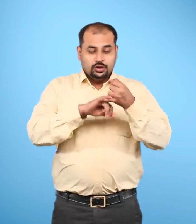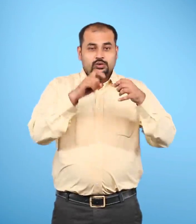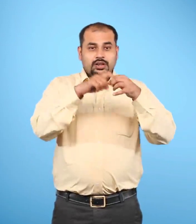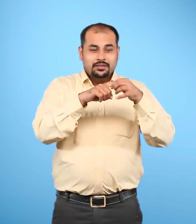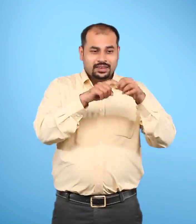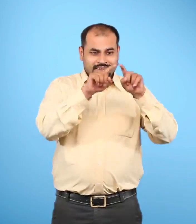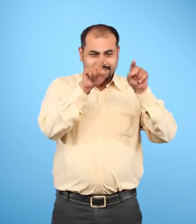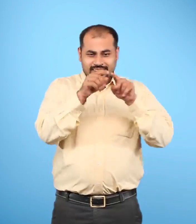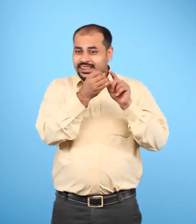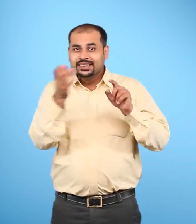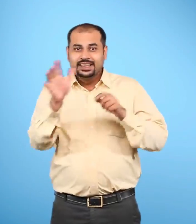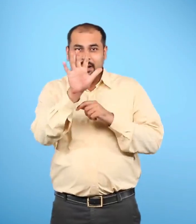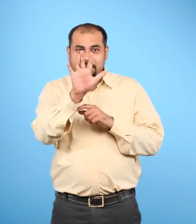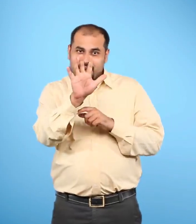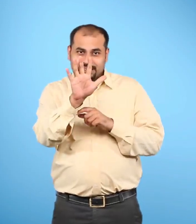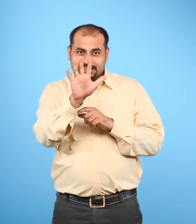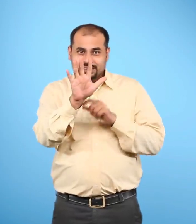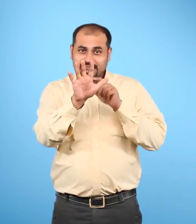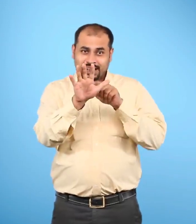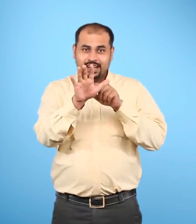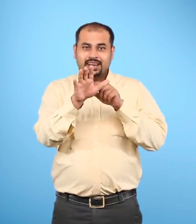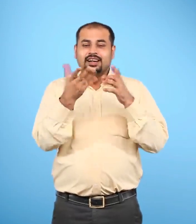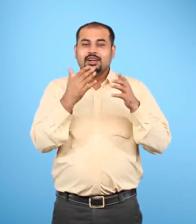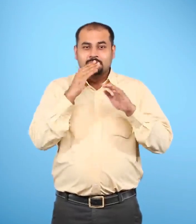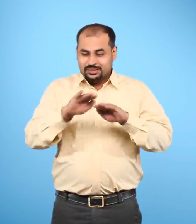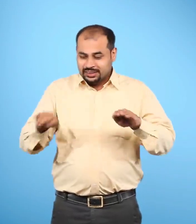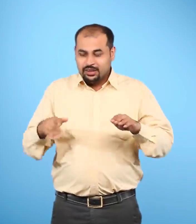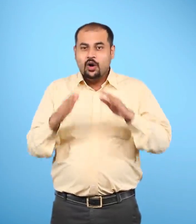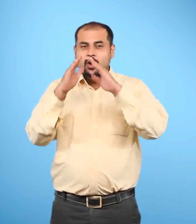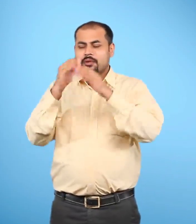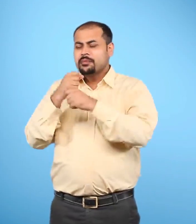Encourage children to try to do these pentomino puzzles at home.